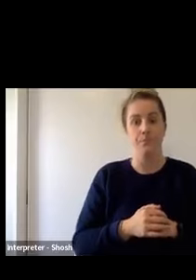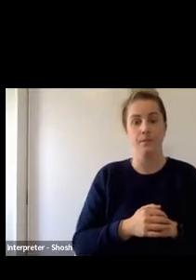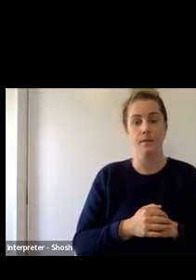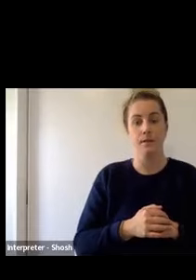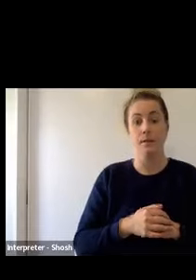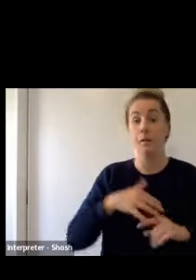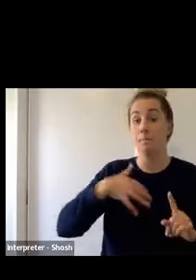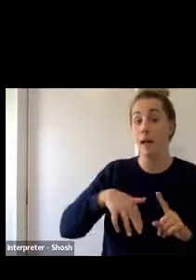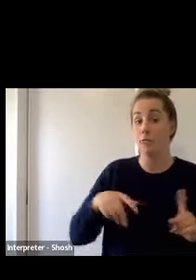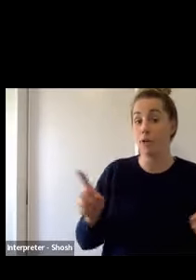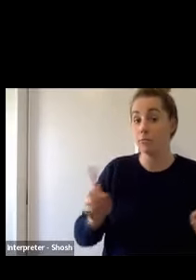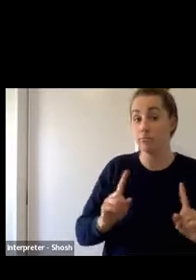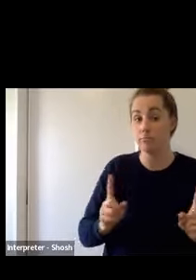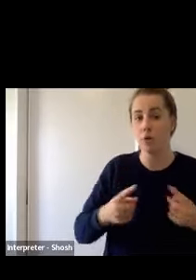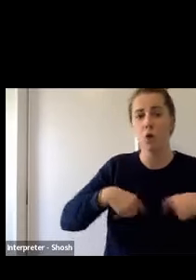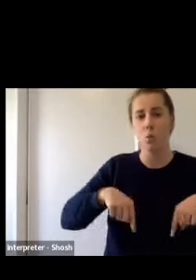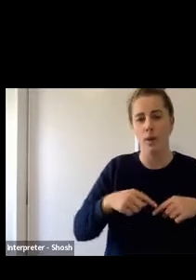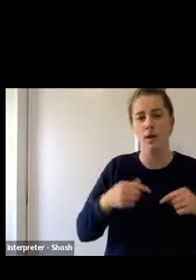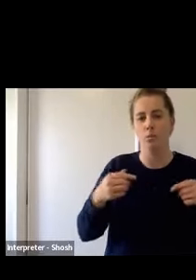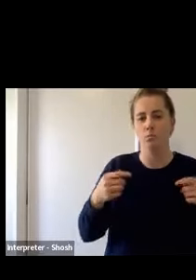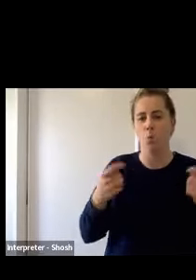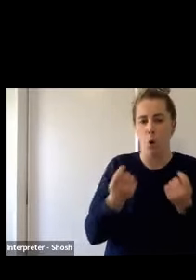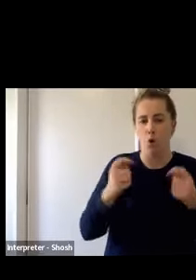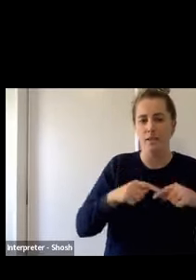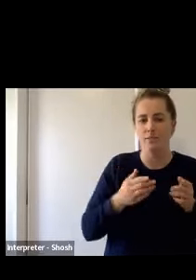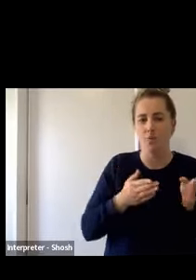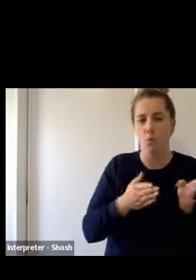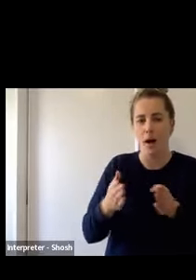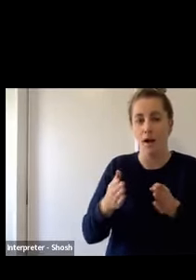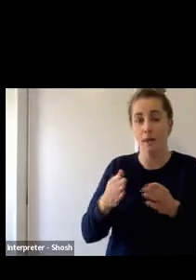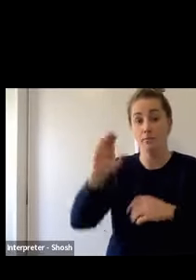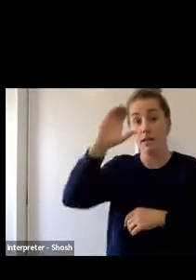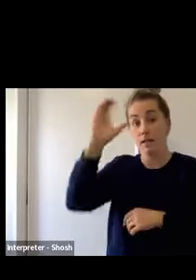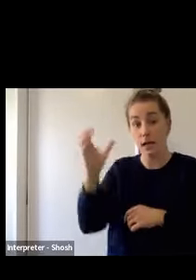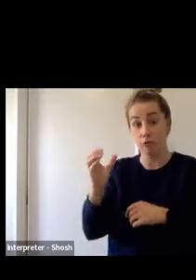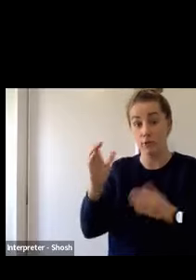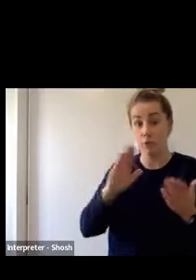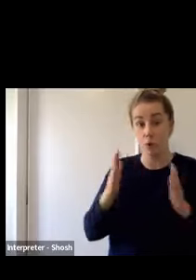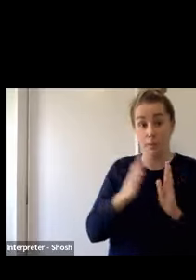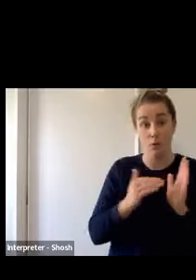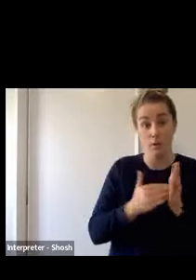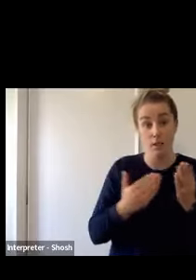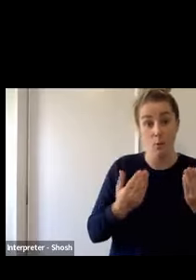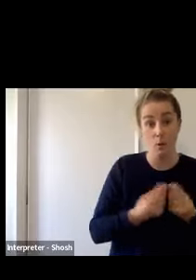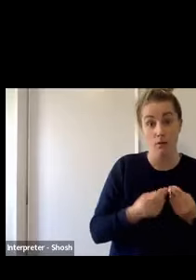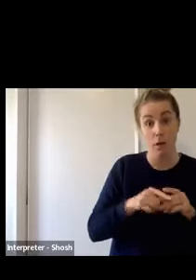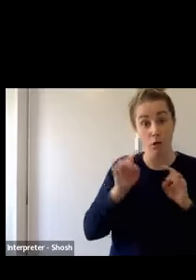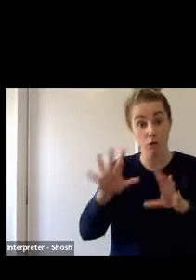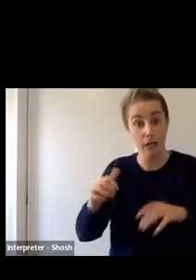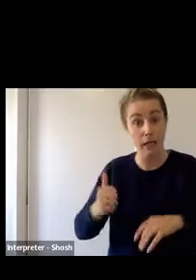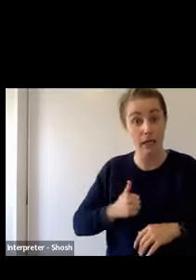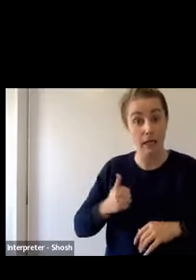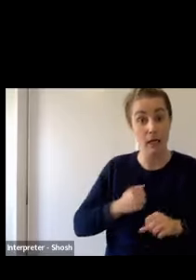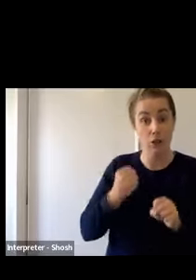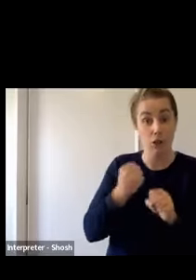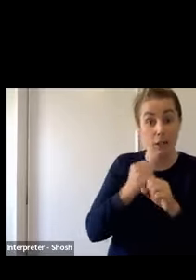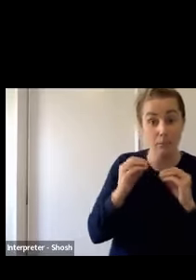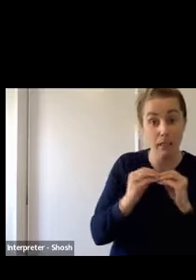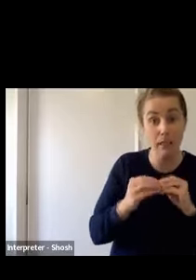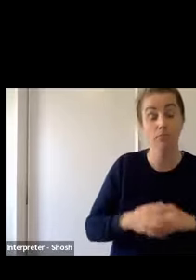The background is we operate differently. Many of the countries people are quick to compare New Zealand with, Australia, Canada, GB,